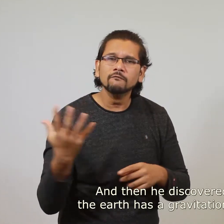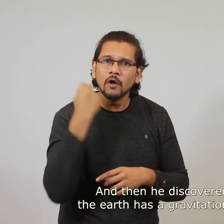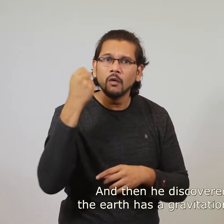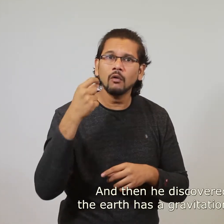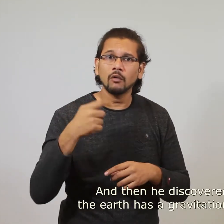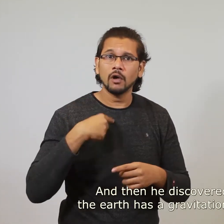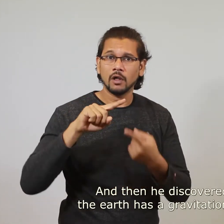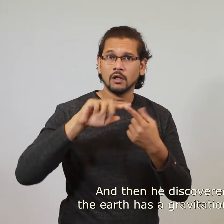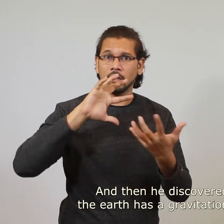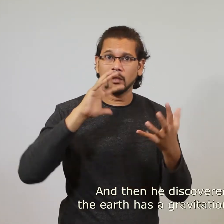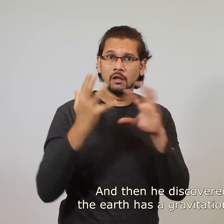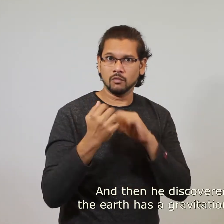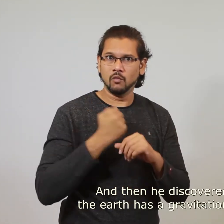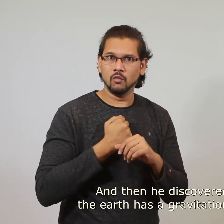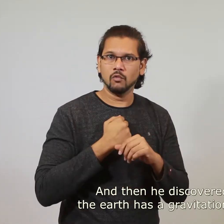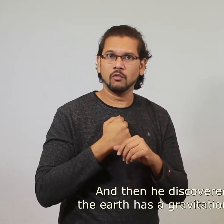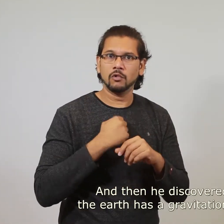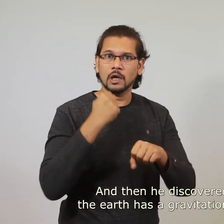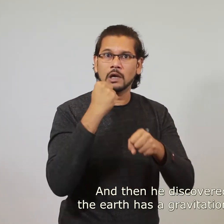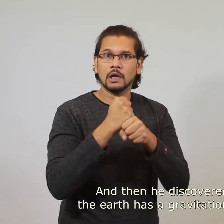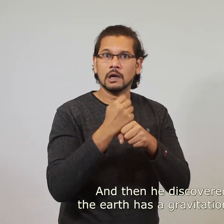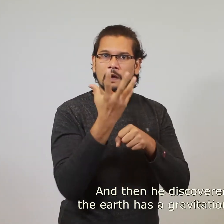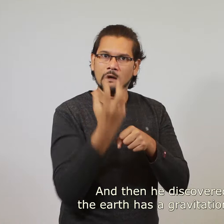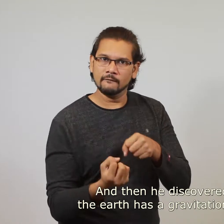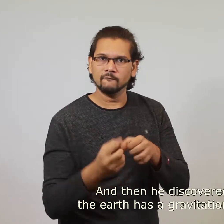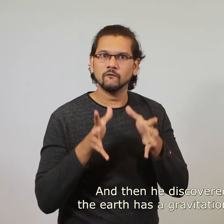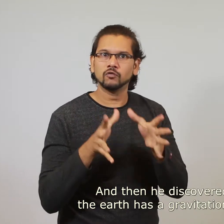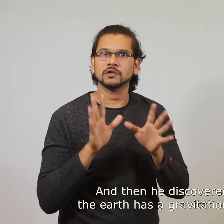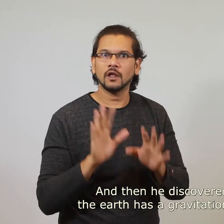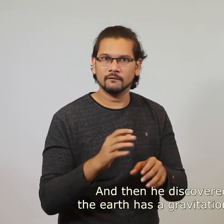And then he discovered that the earth has a gravitational force.